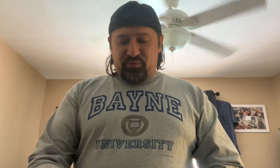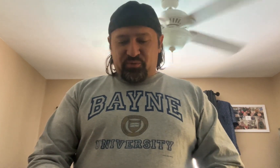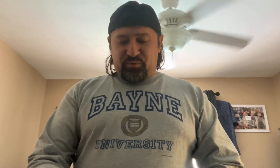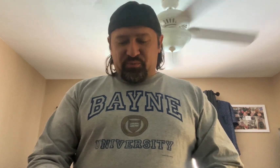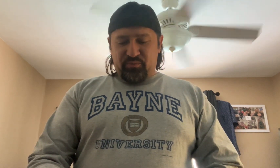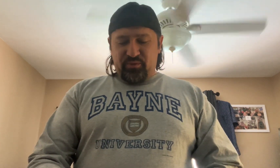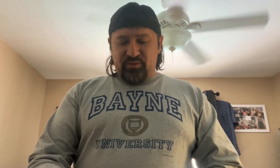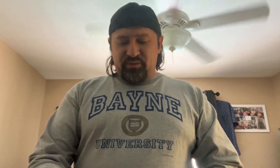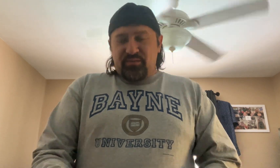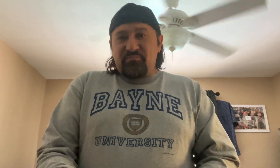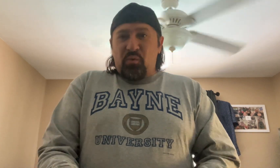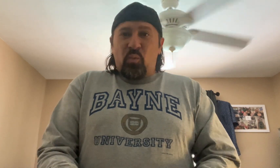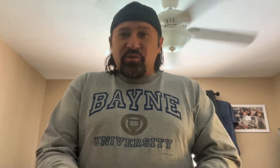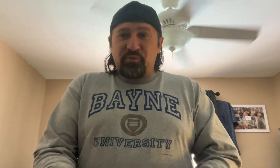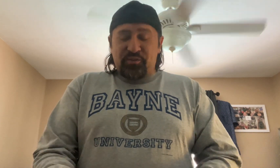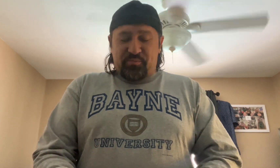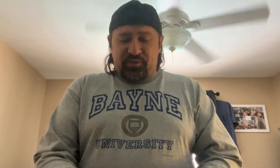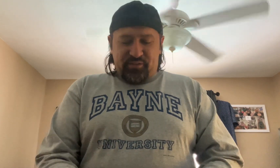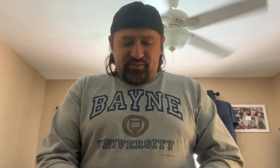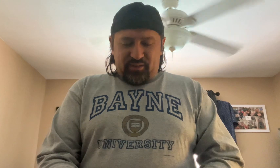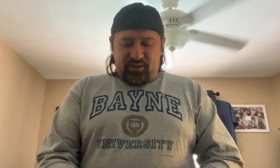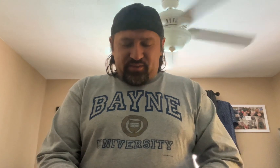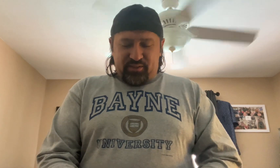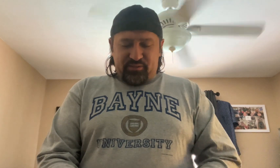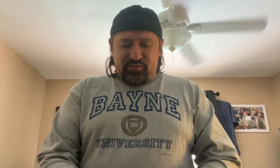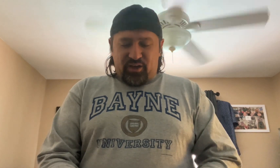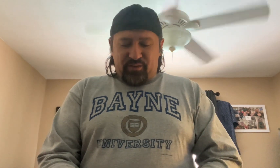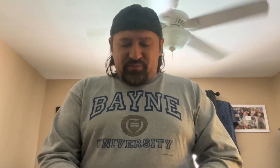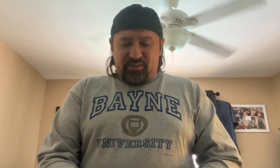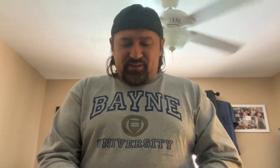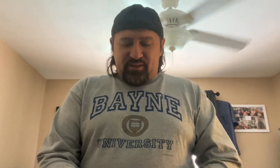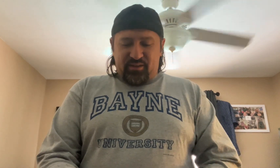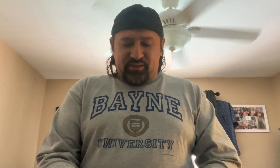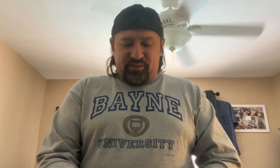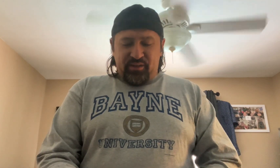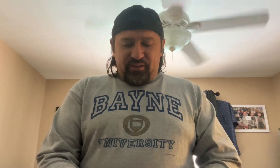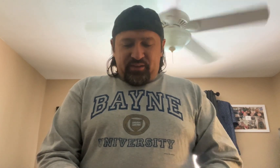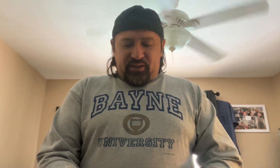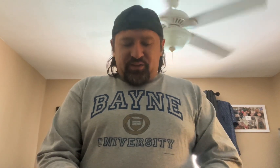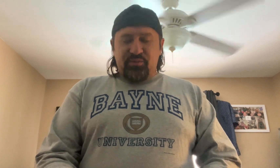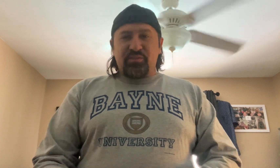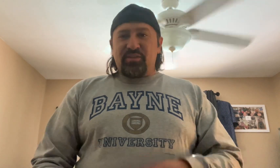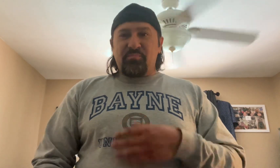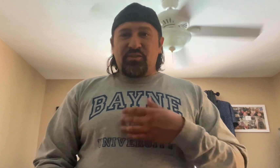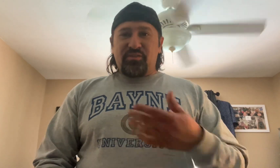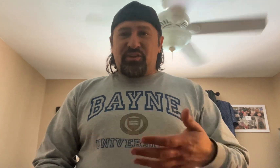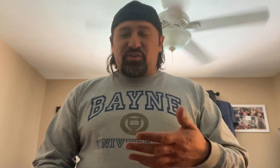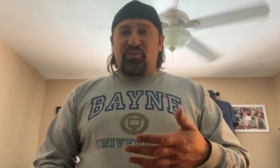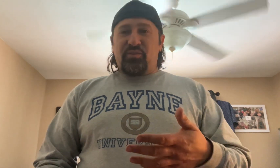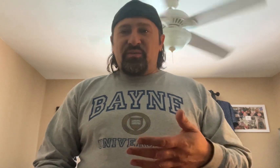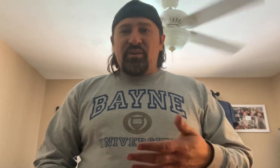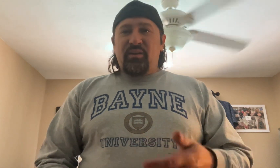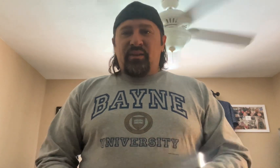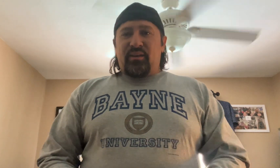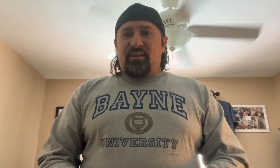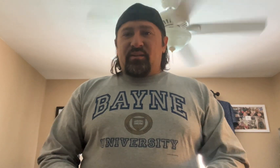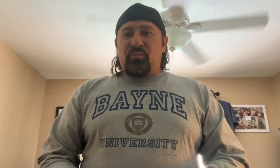you this wonderful experience. They taught me, and I used as much as I could. And what